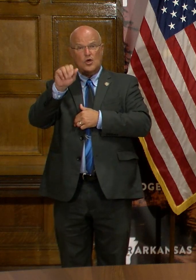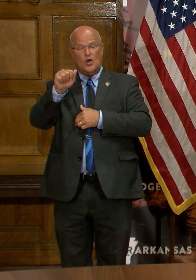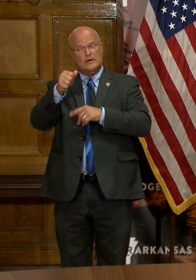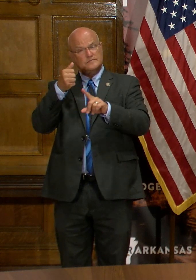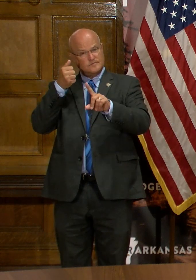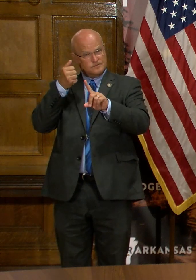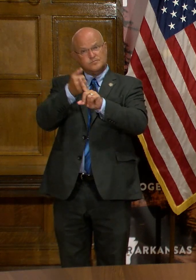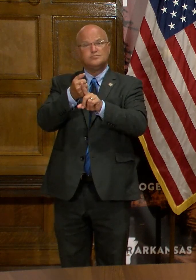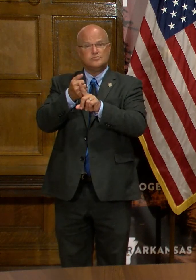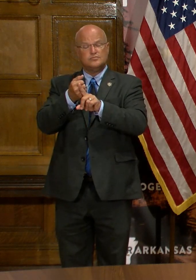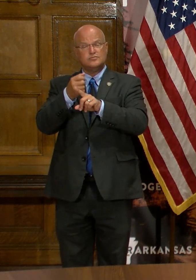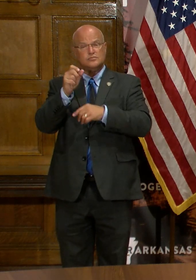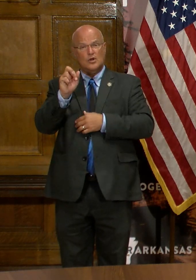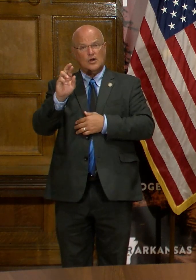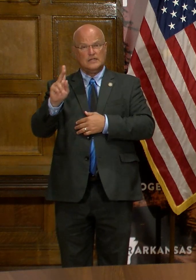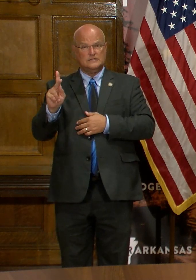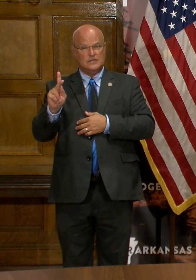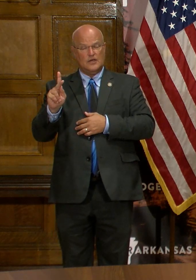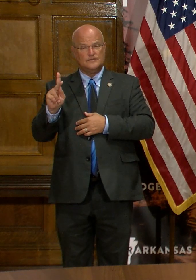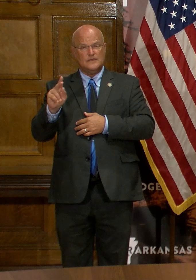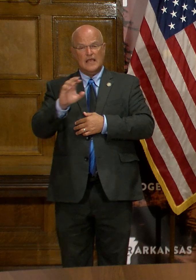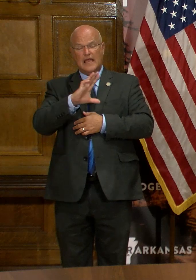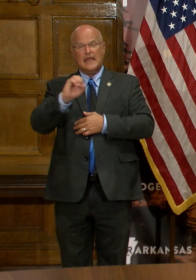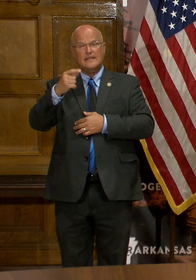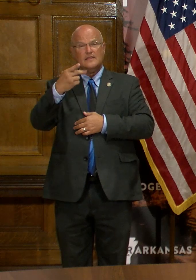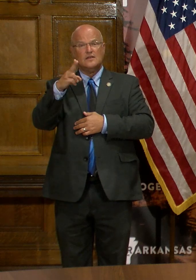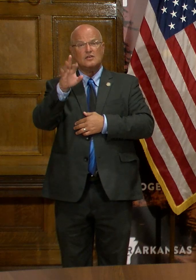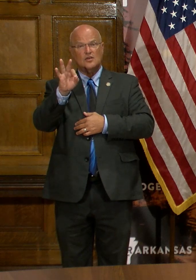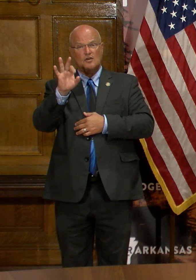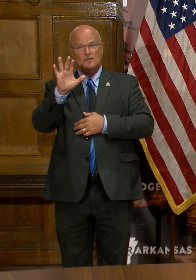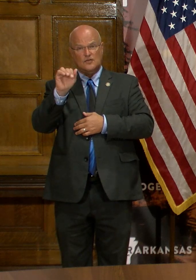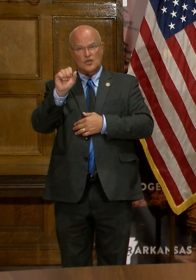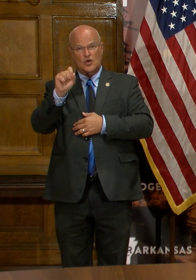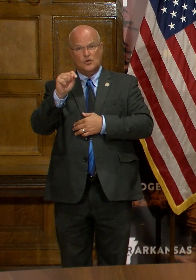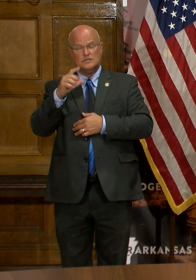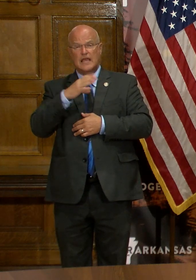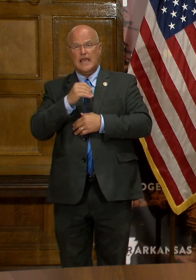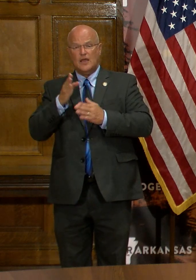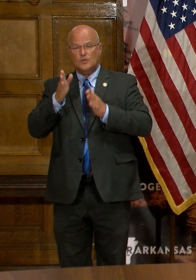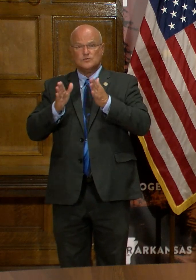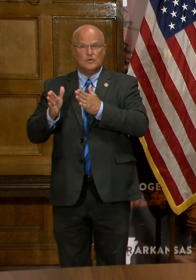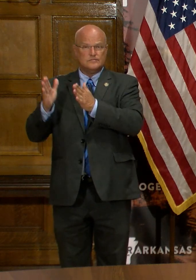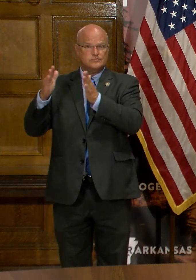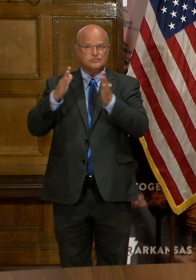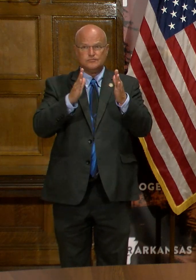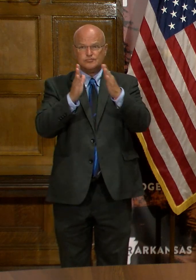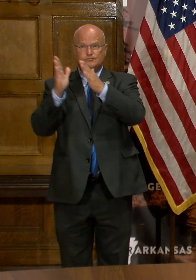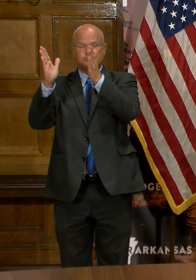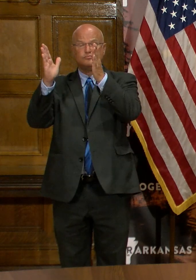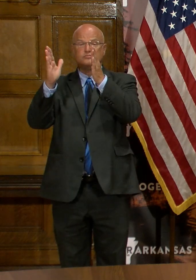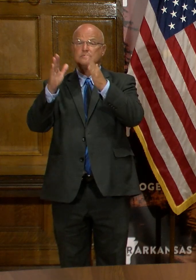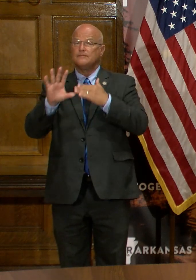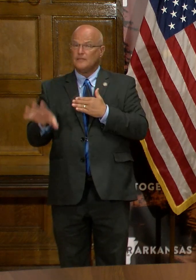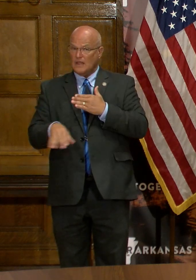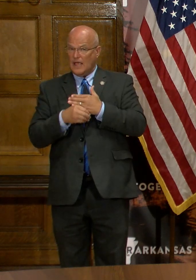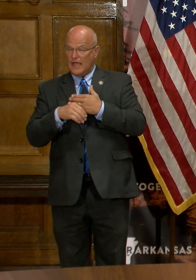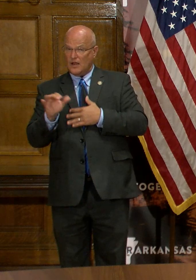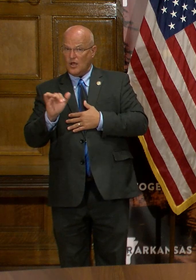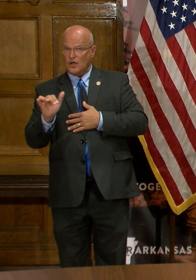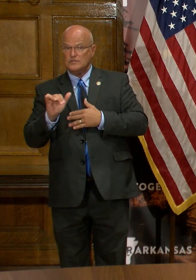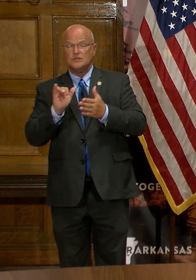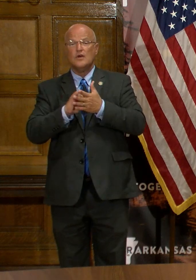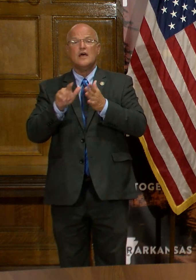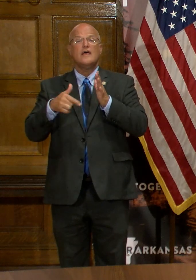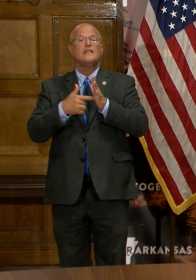comes into the Gulf Coast and the latest direction that it's heading. I might add that